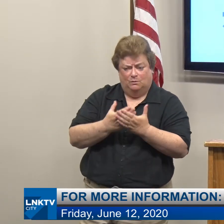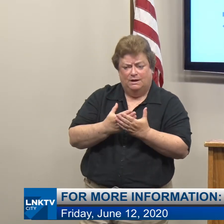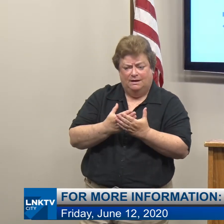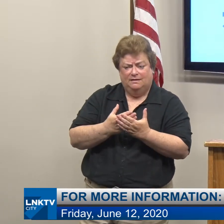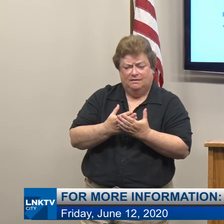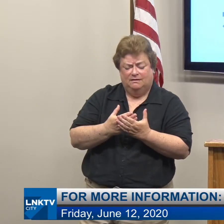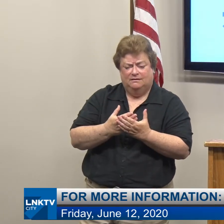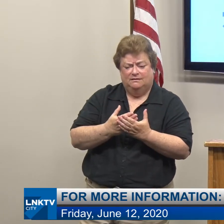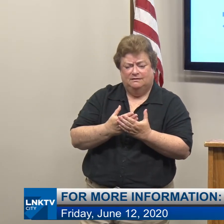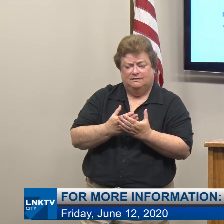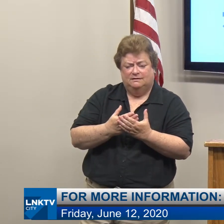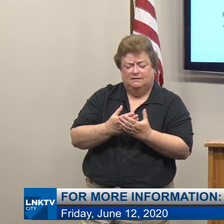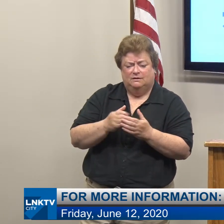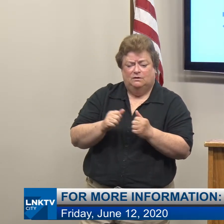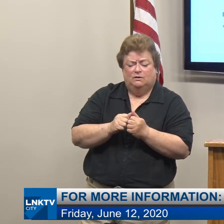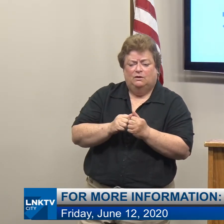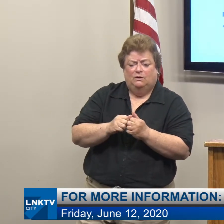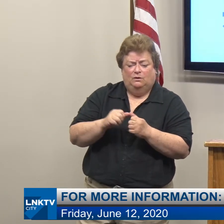COVID-19